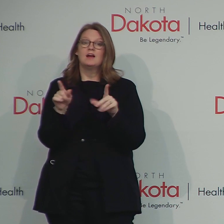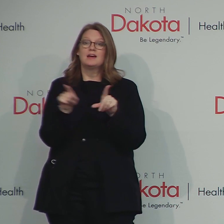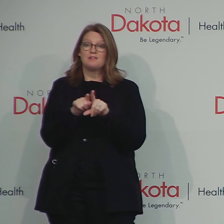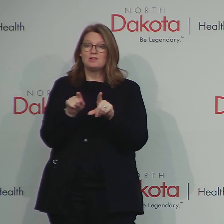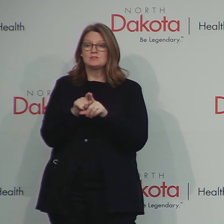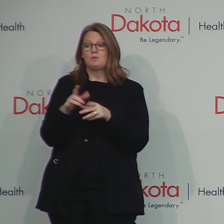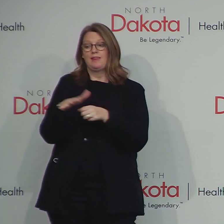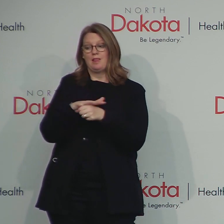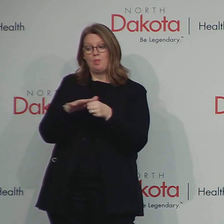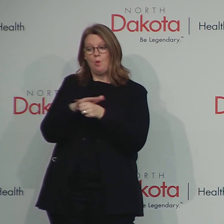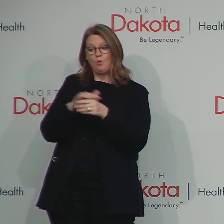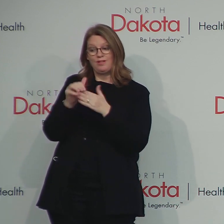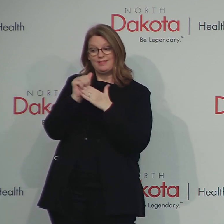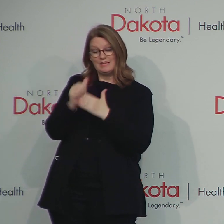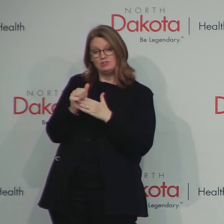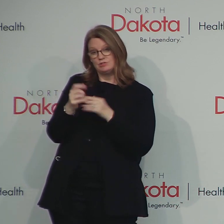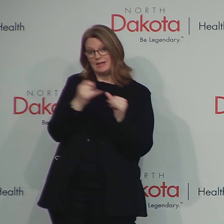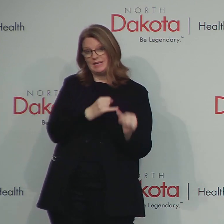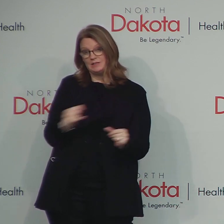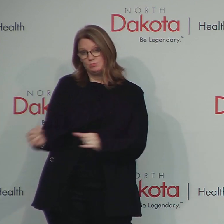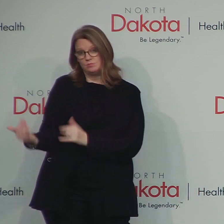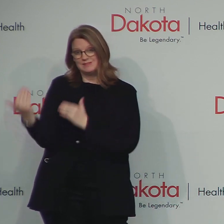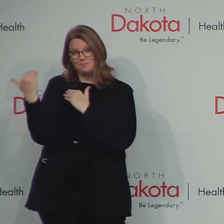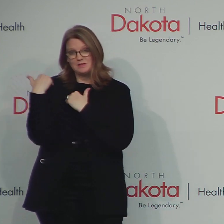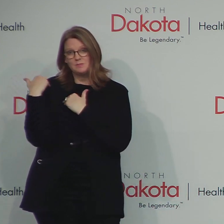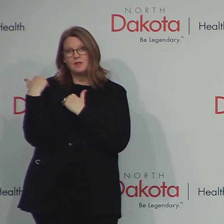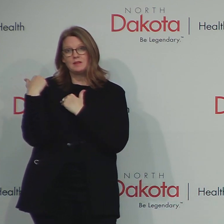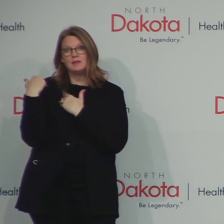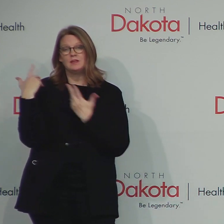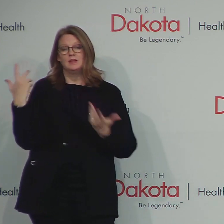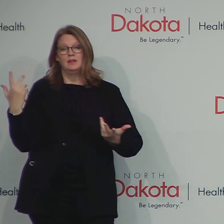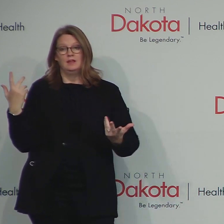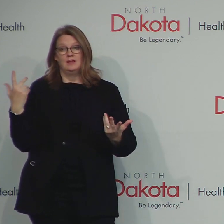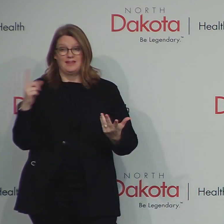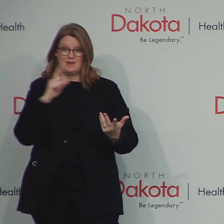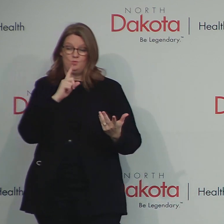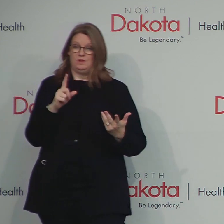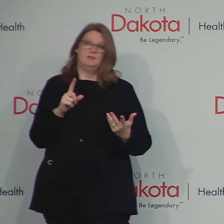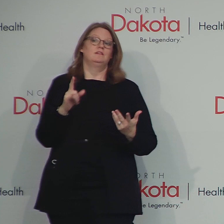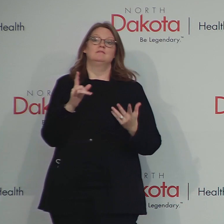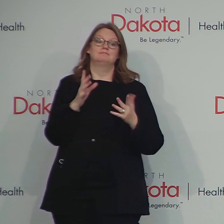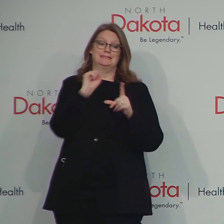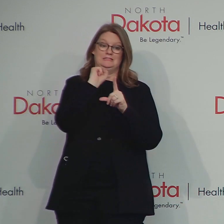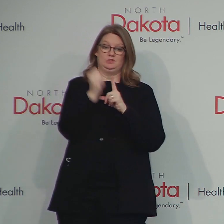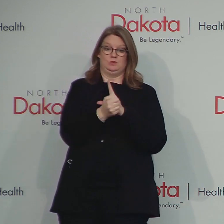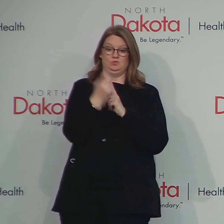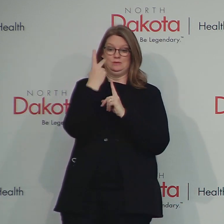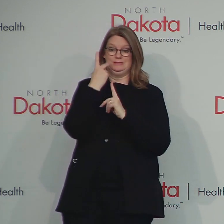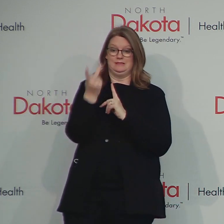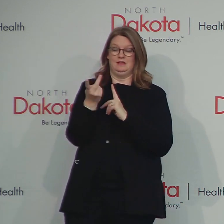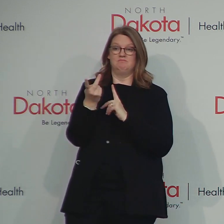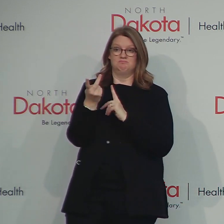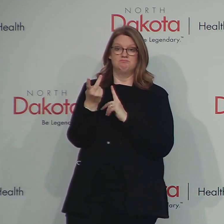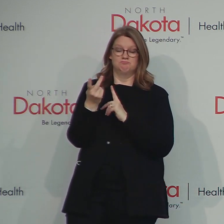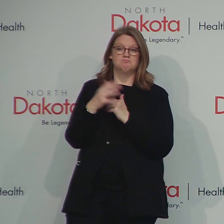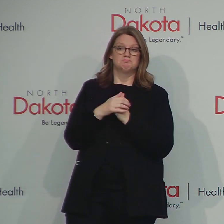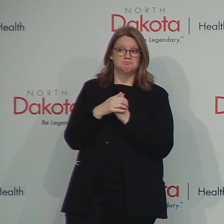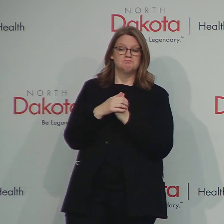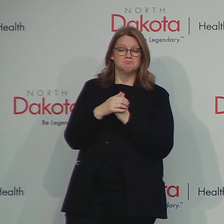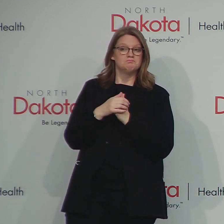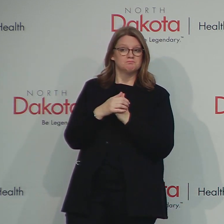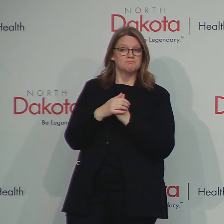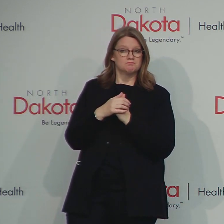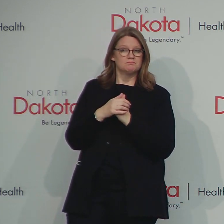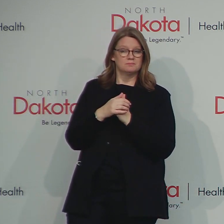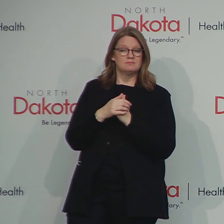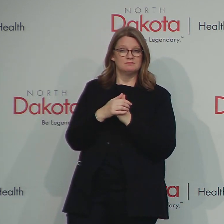local leadership and individual responsibility and the numbers that we're reporting today sets North Dakota up to do exactly what we